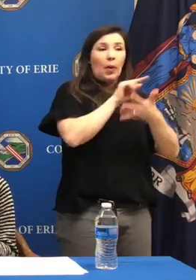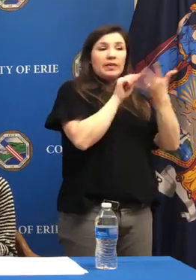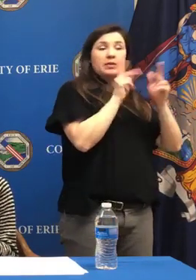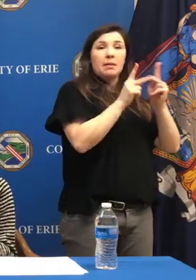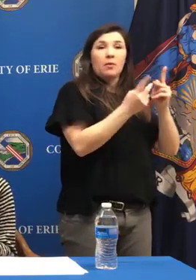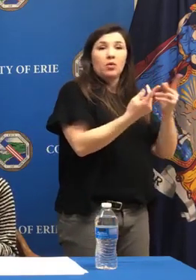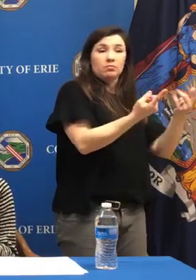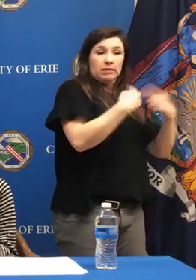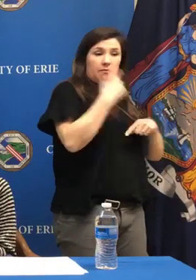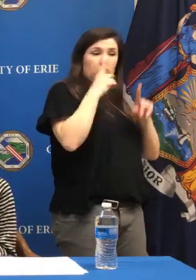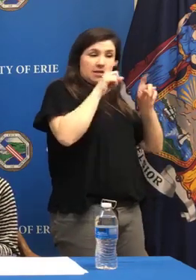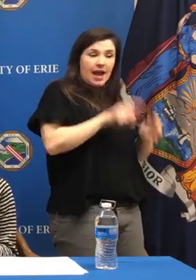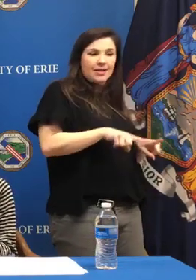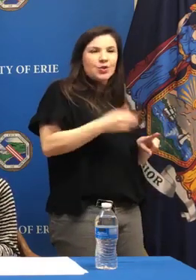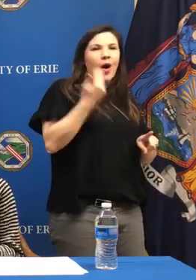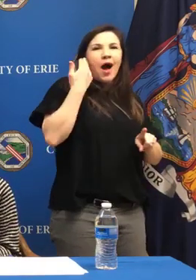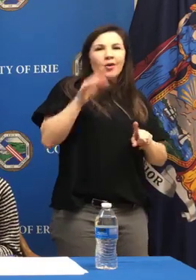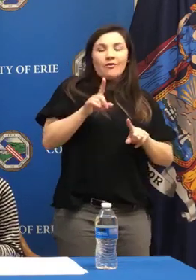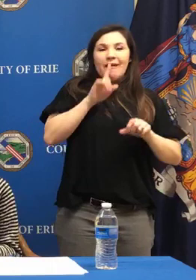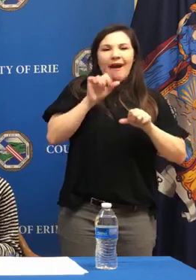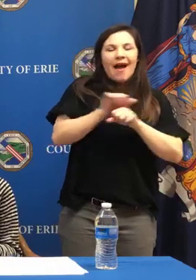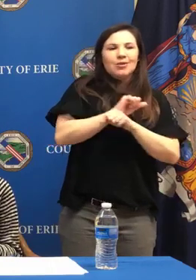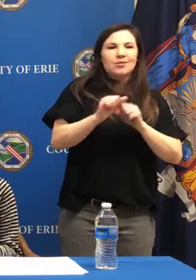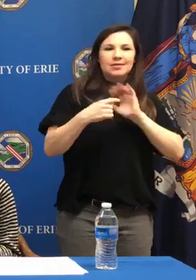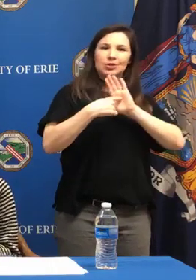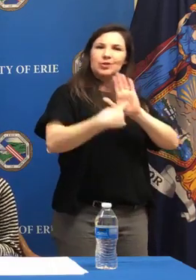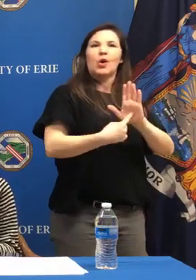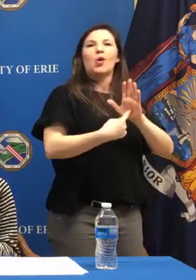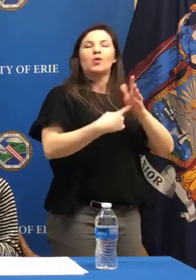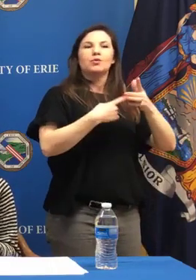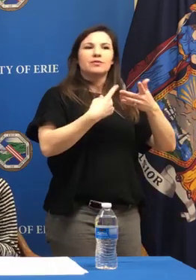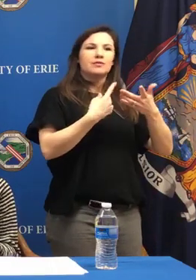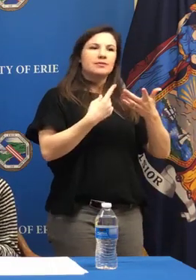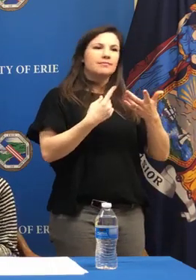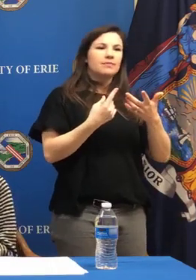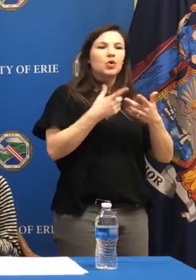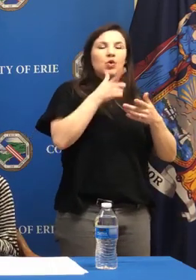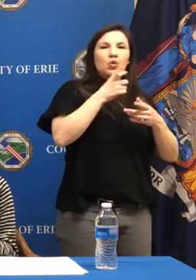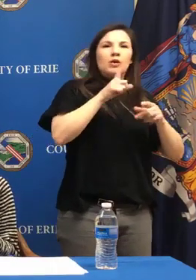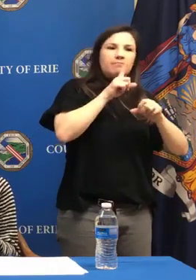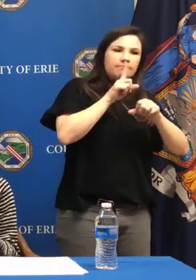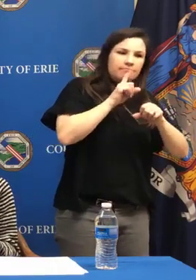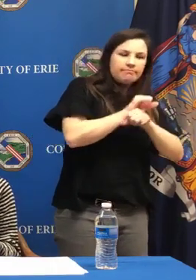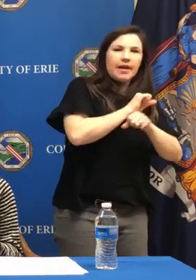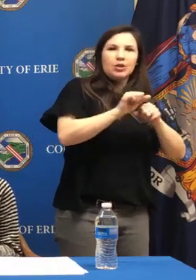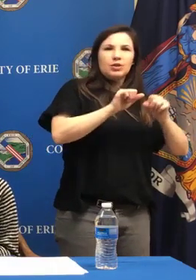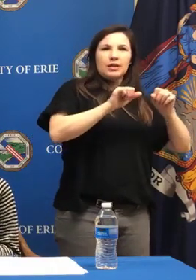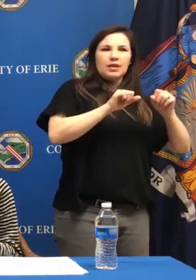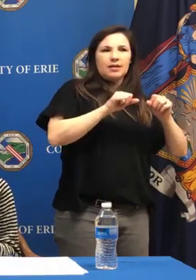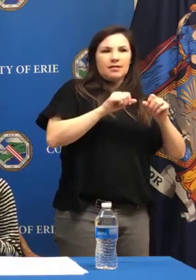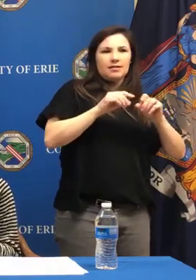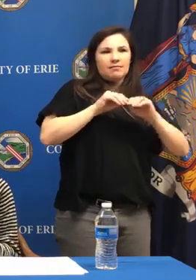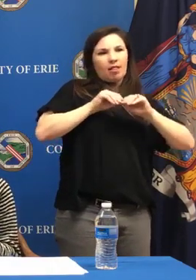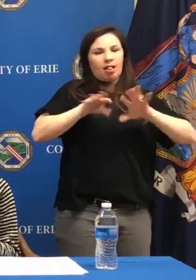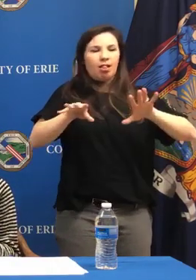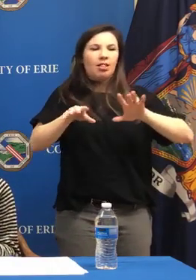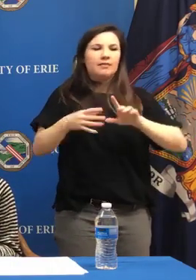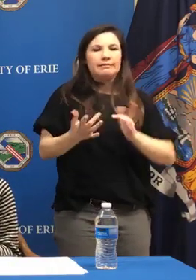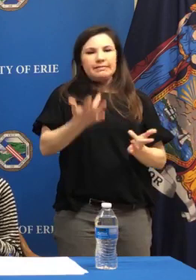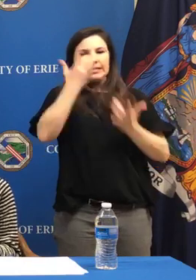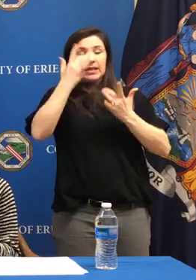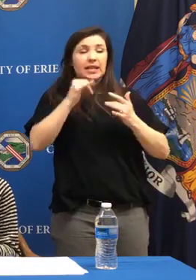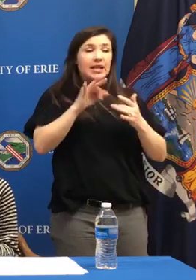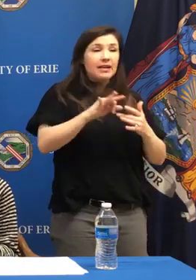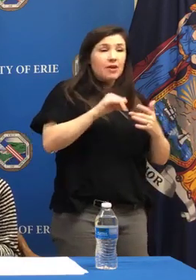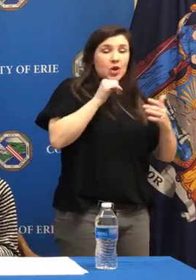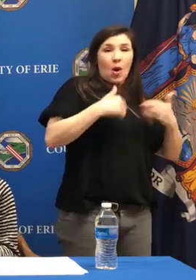know if it's reflective of the demographics in our community that are truly positive, because we haven't tested them. If you don't have a test,